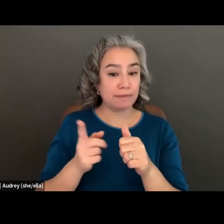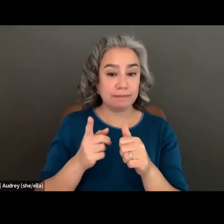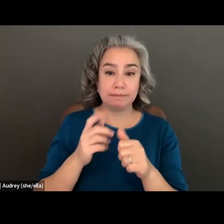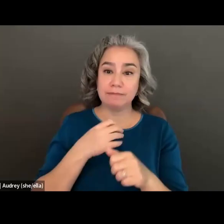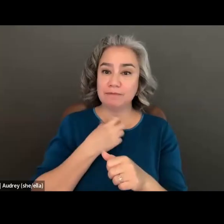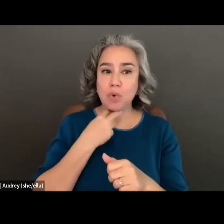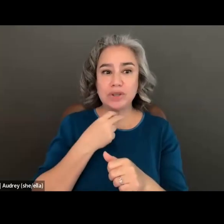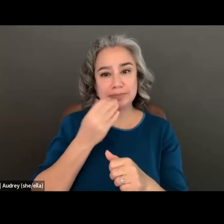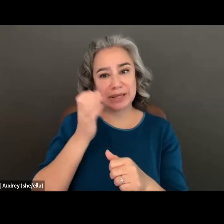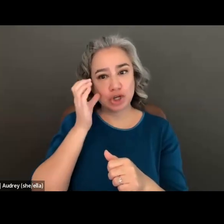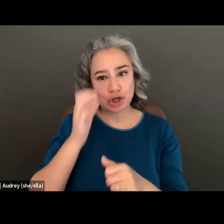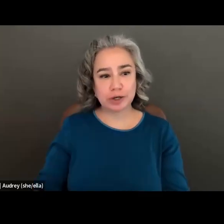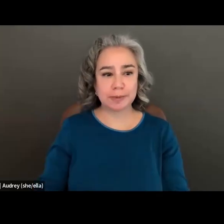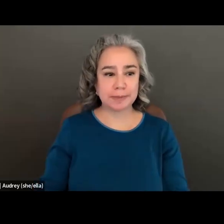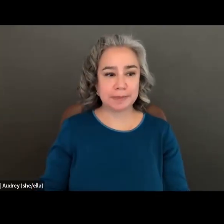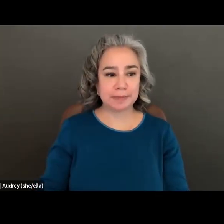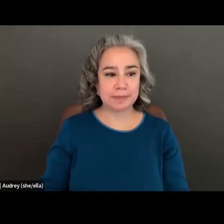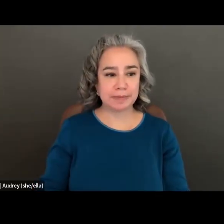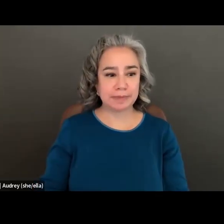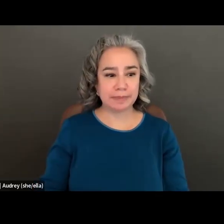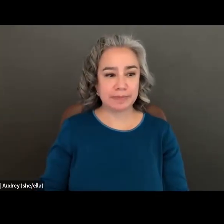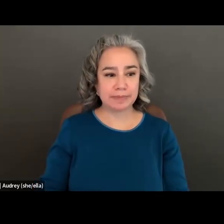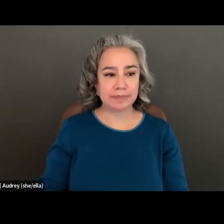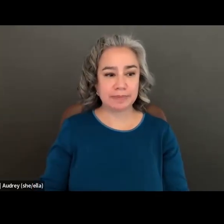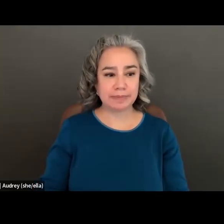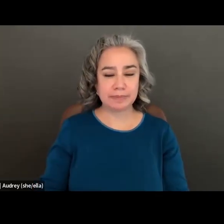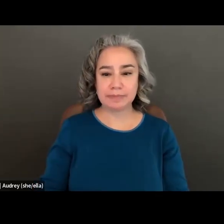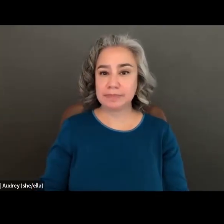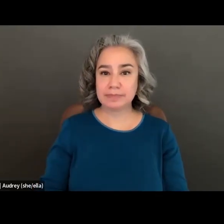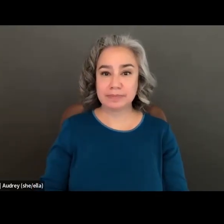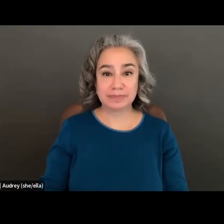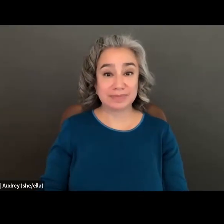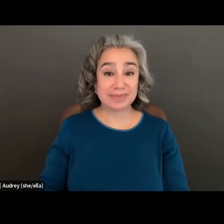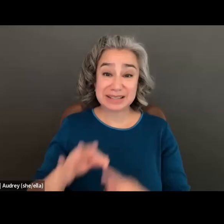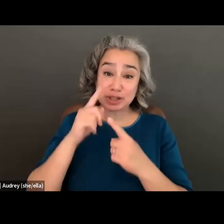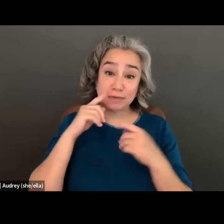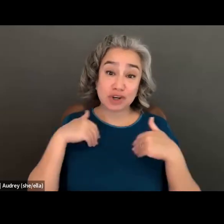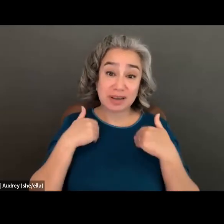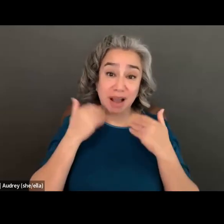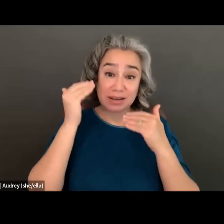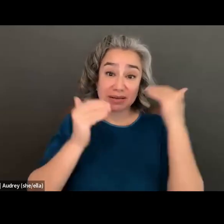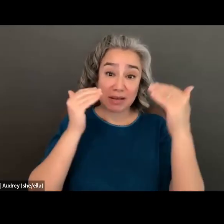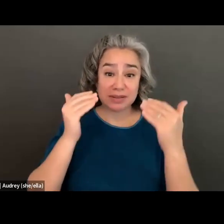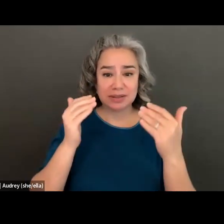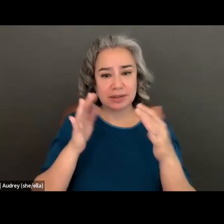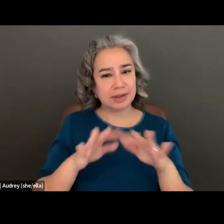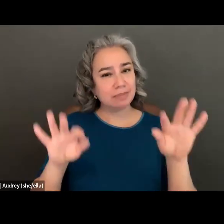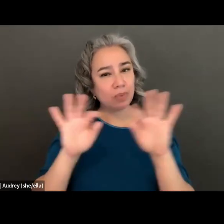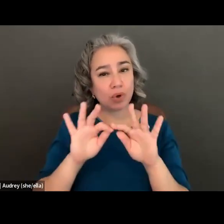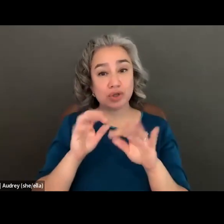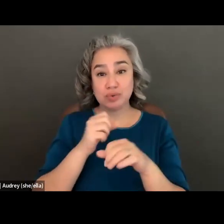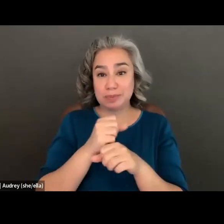heard, especially for young adults. It's essential to humanize